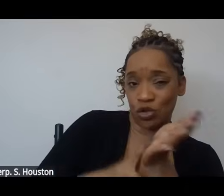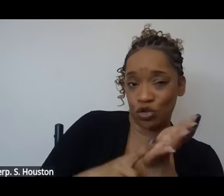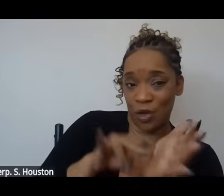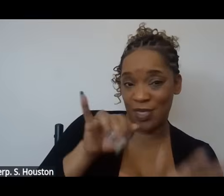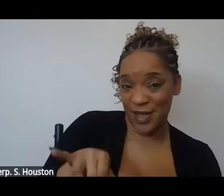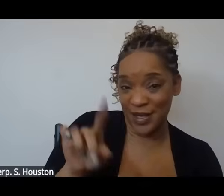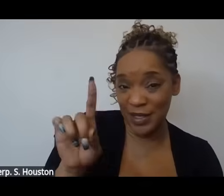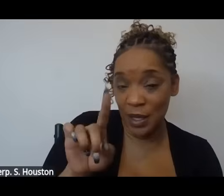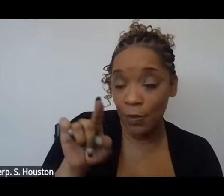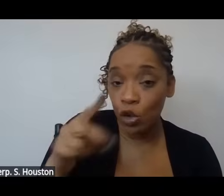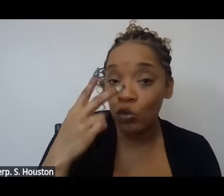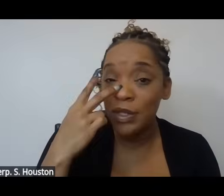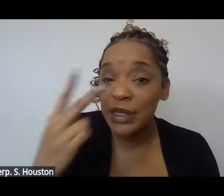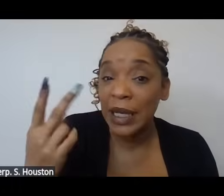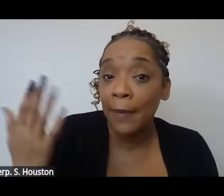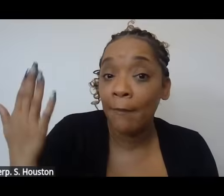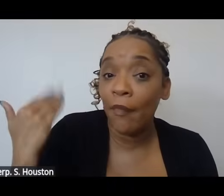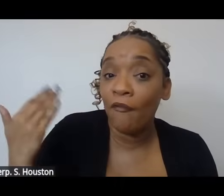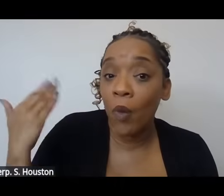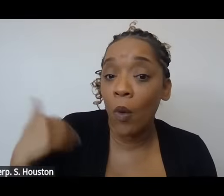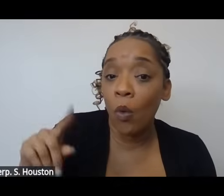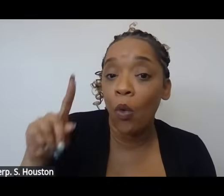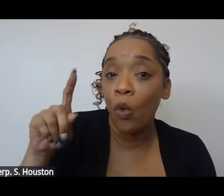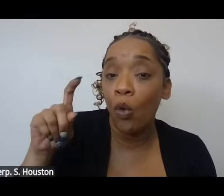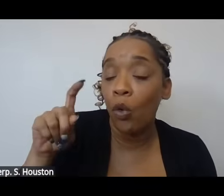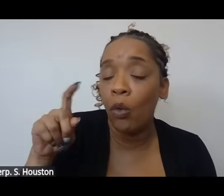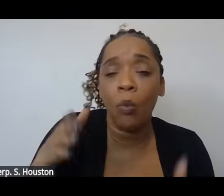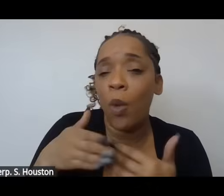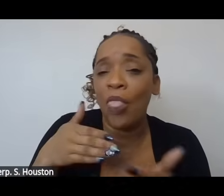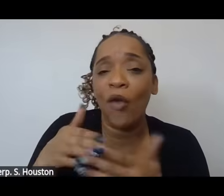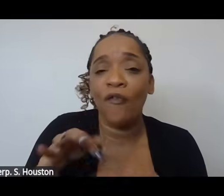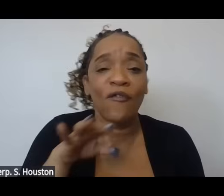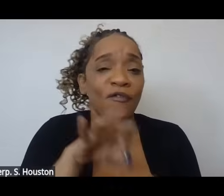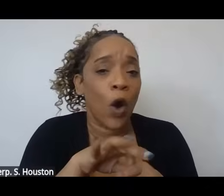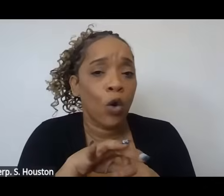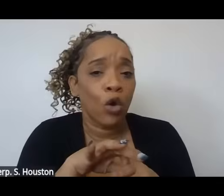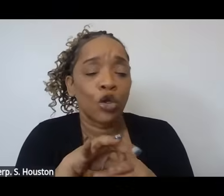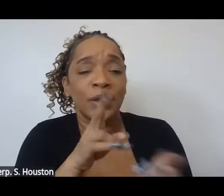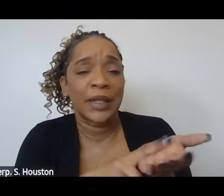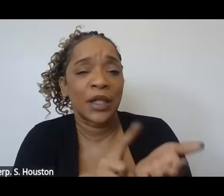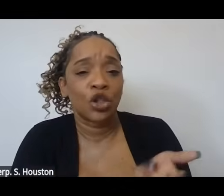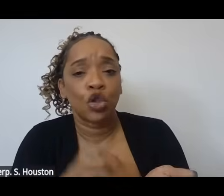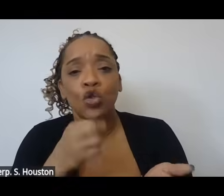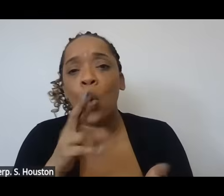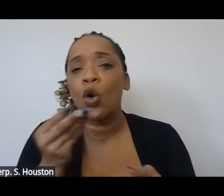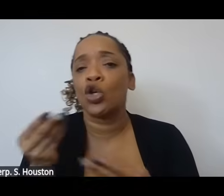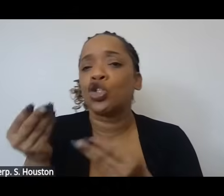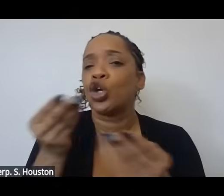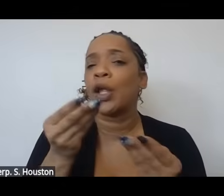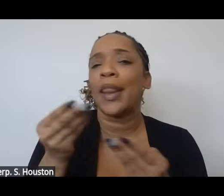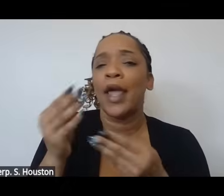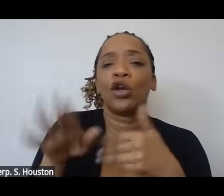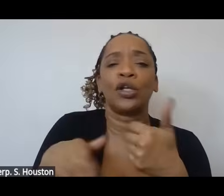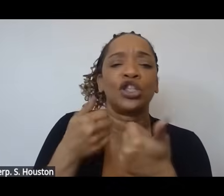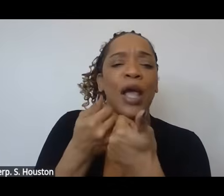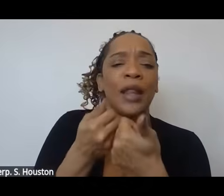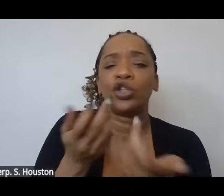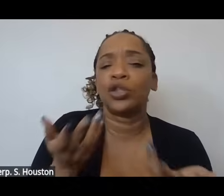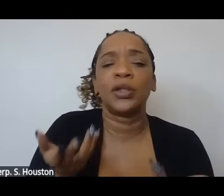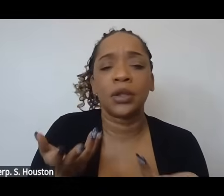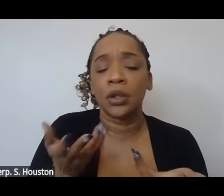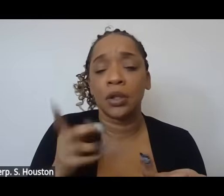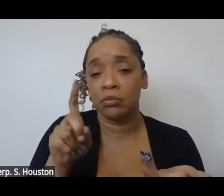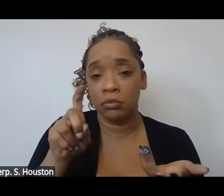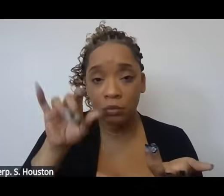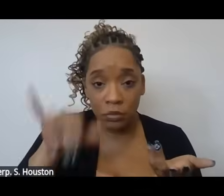guys have seen before, whether it be for voter signatures or for circulator challenges? Like, is this something you guys